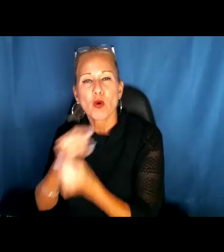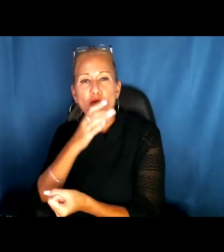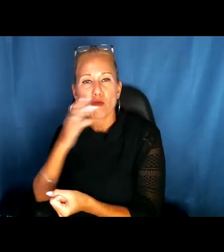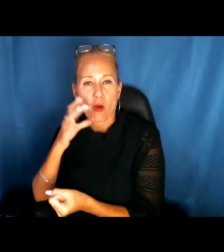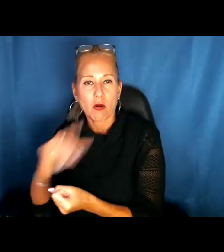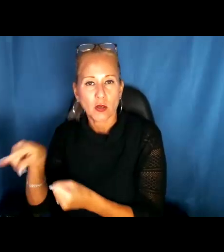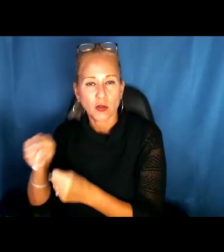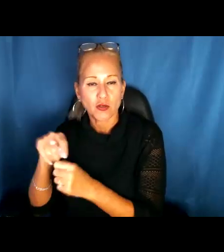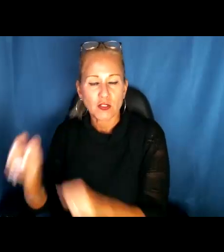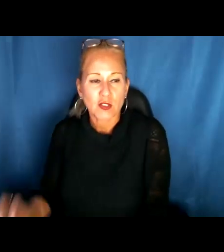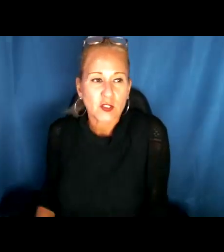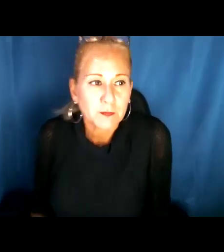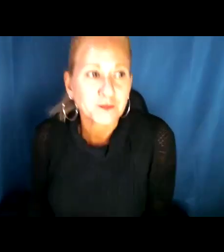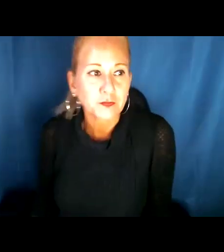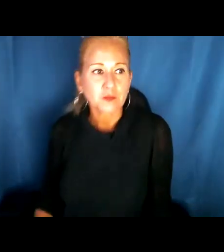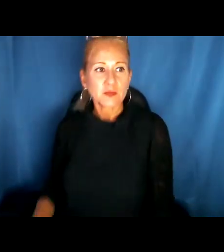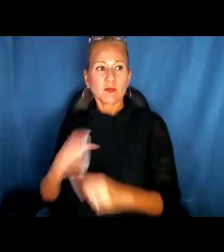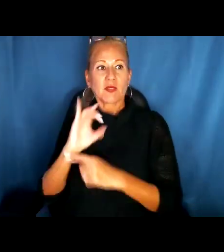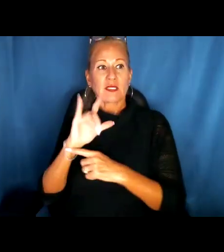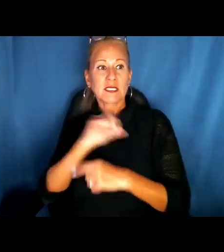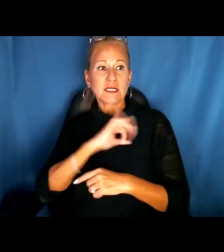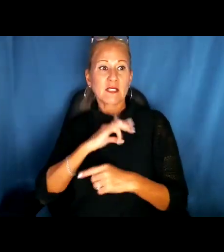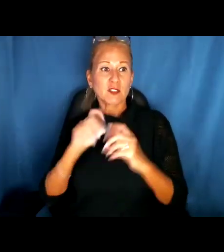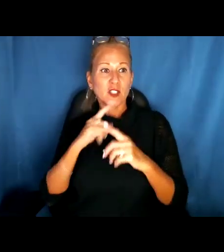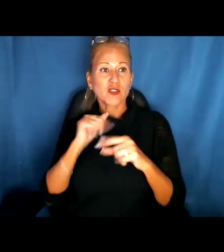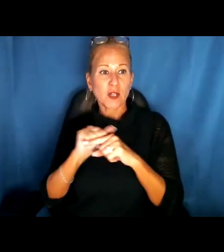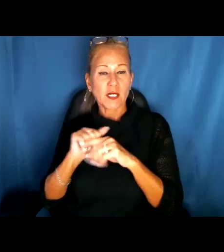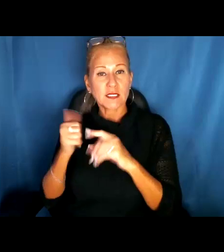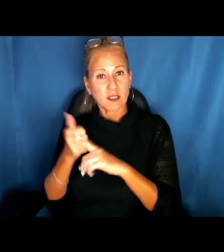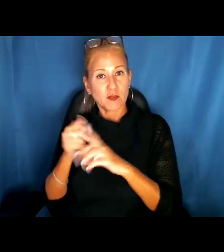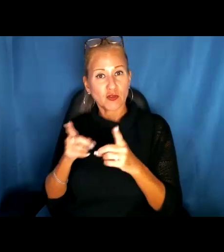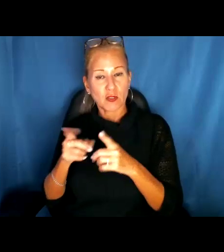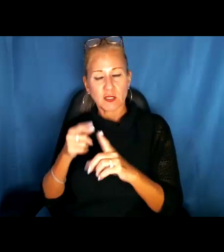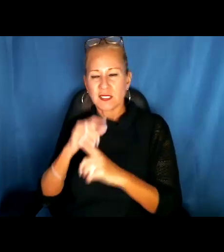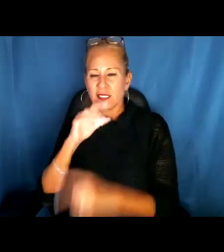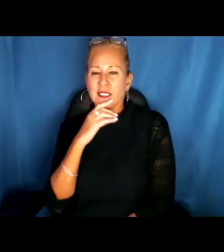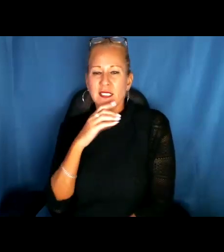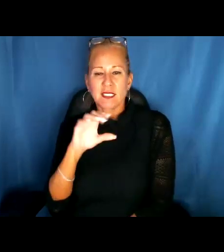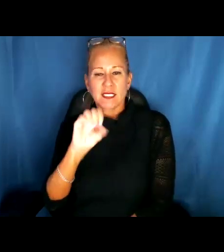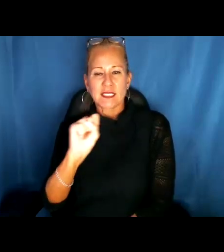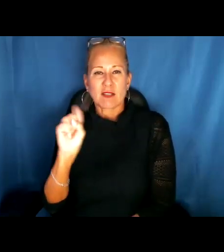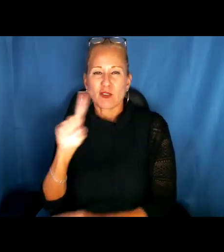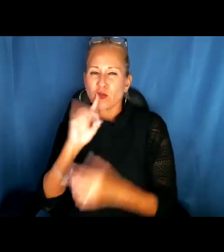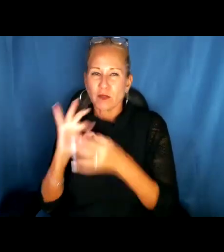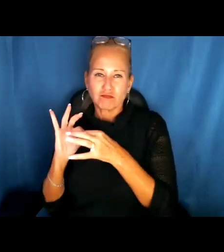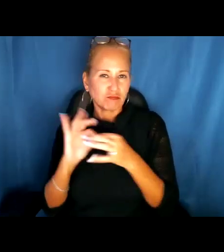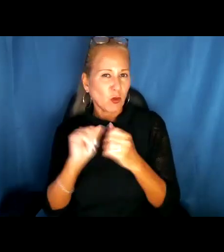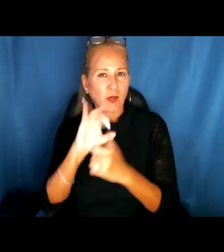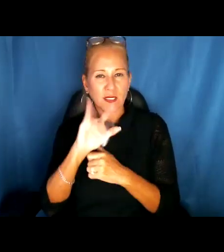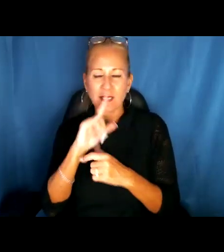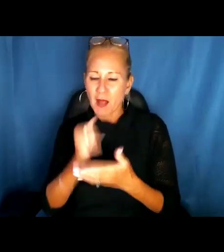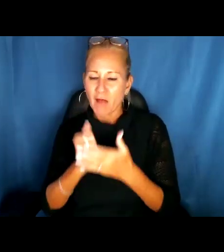CILs should have staff educated and trained on self-direction. Self-direction is so tied to CILs, and it can be helpful